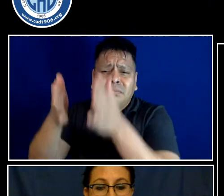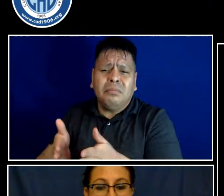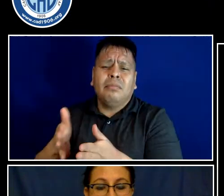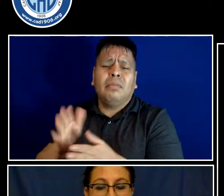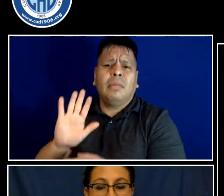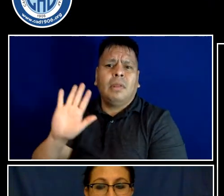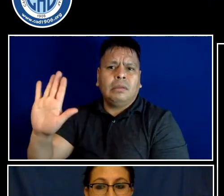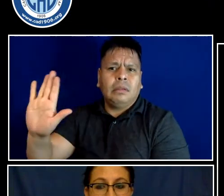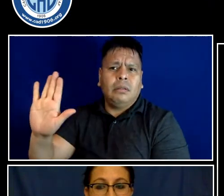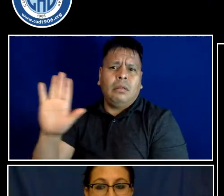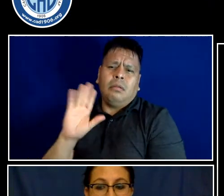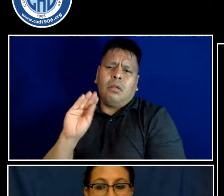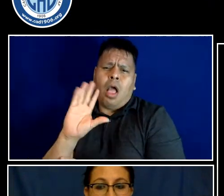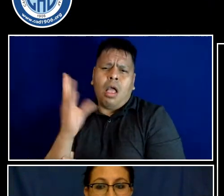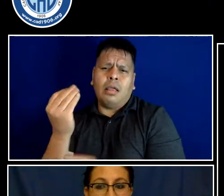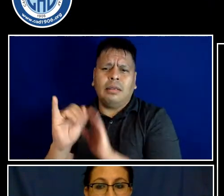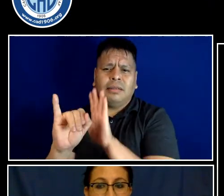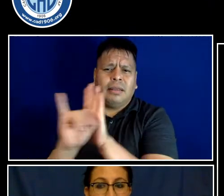pinched.